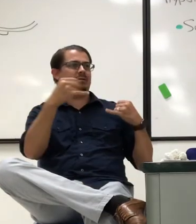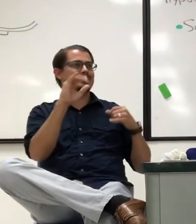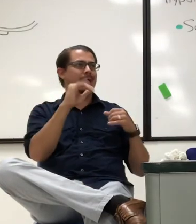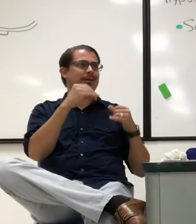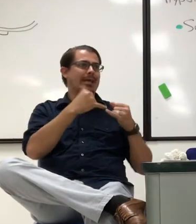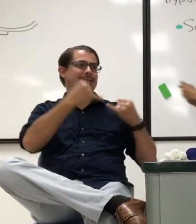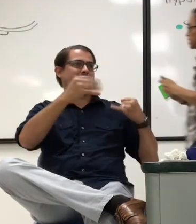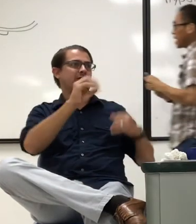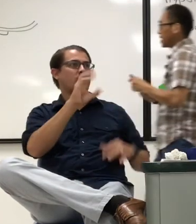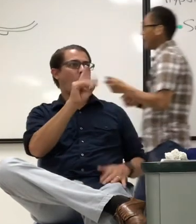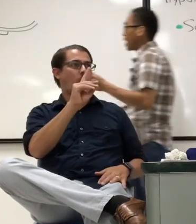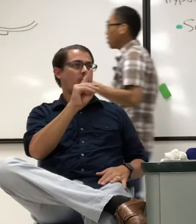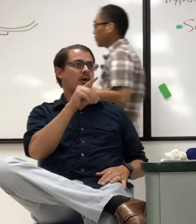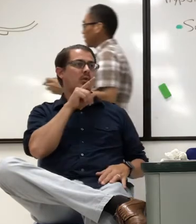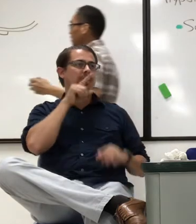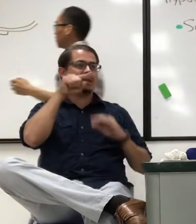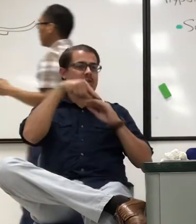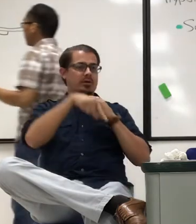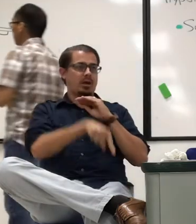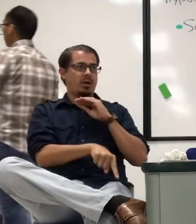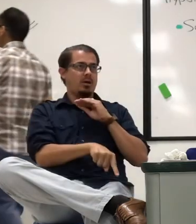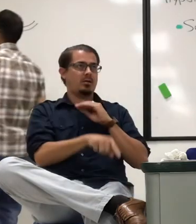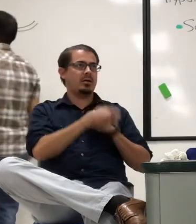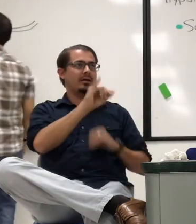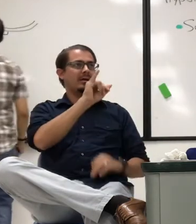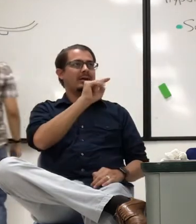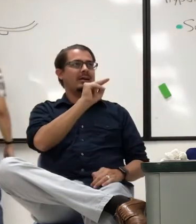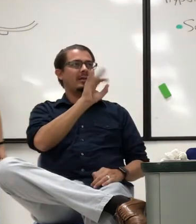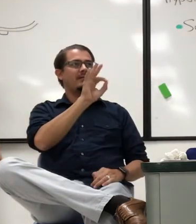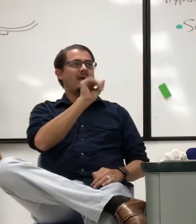basically extend down the infundibulum.